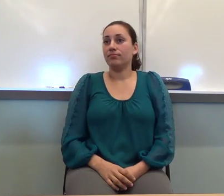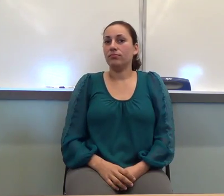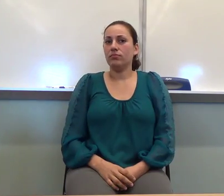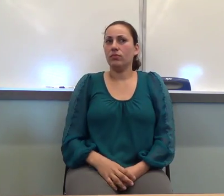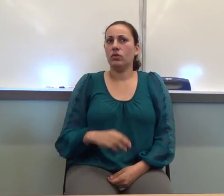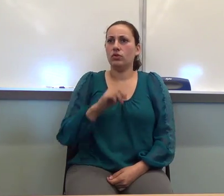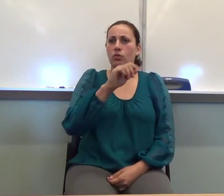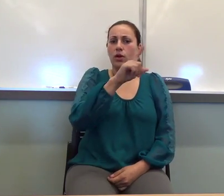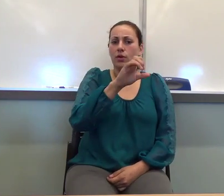172.